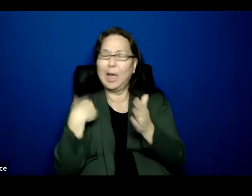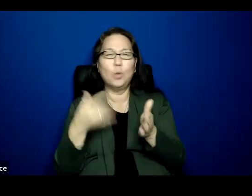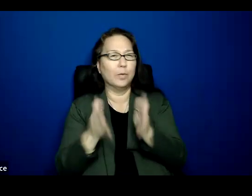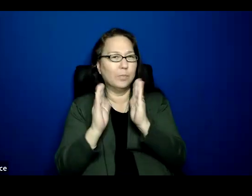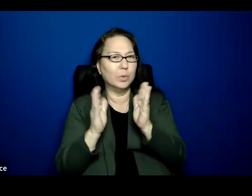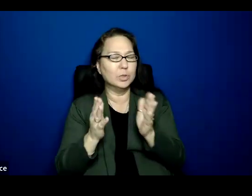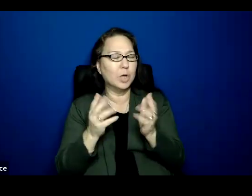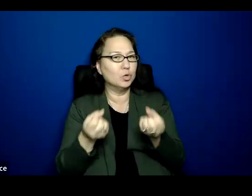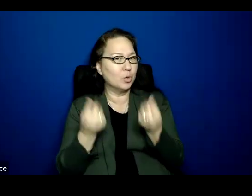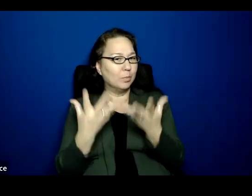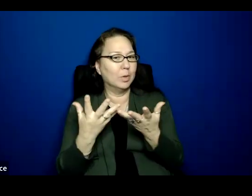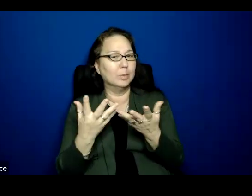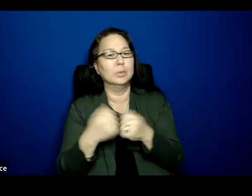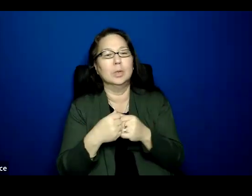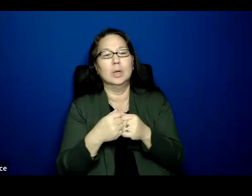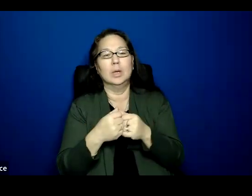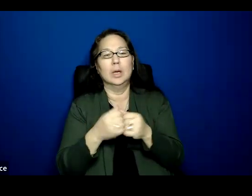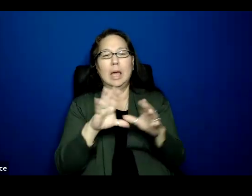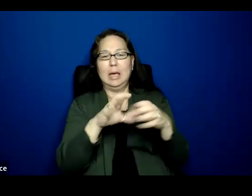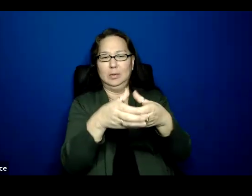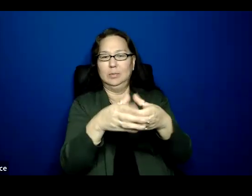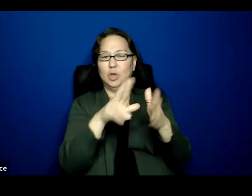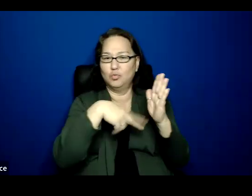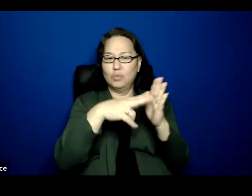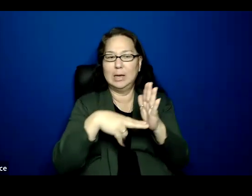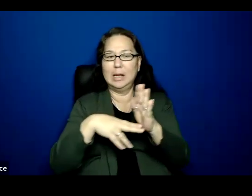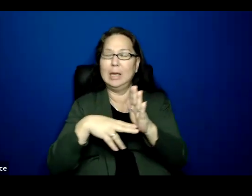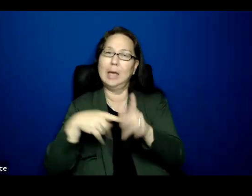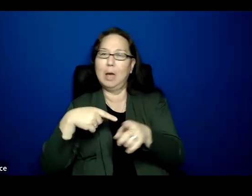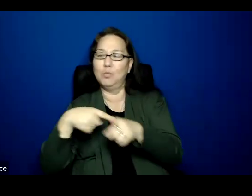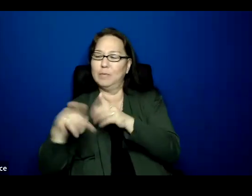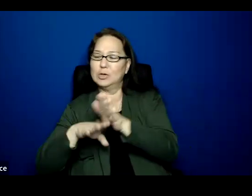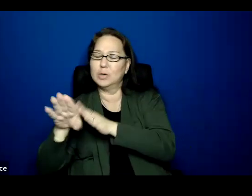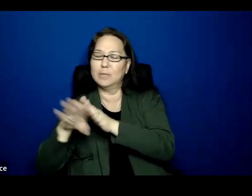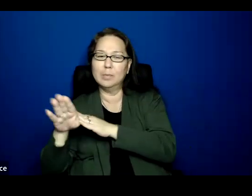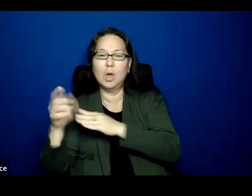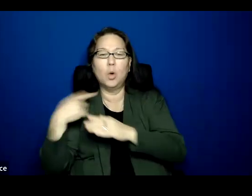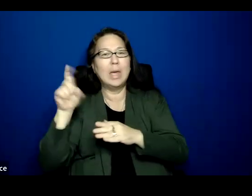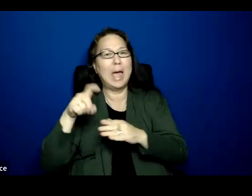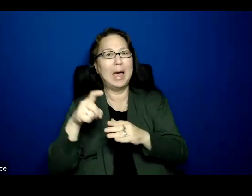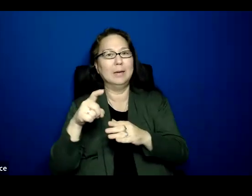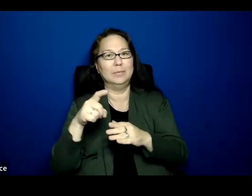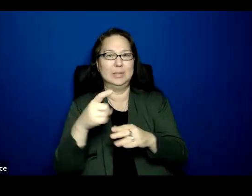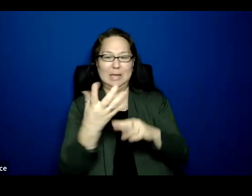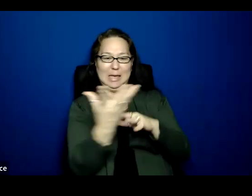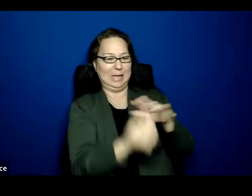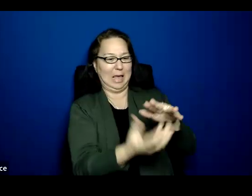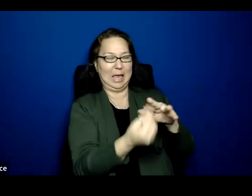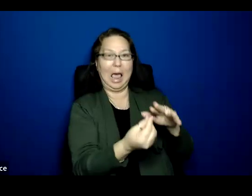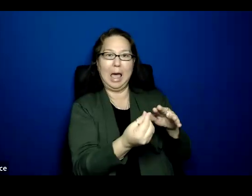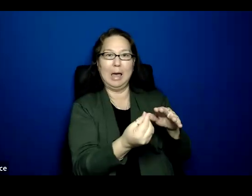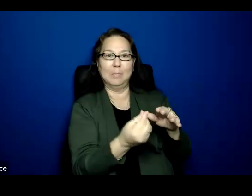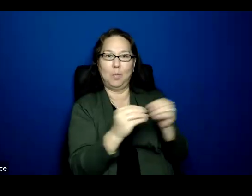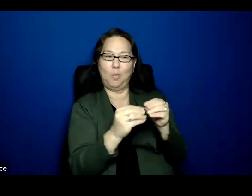domains of reading and providing professional development to our teachers, because we need to close that opportunity gap for our students in the area of reading and